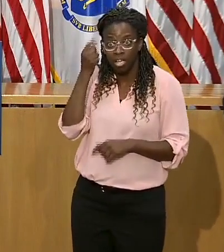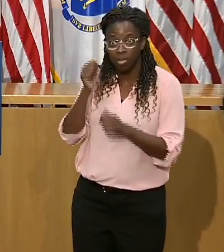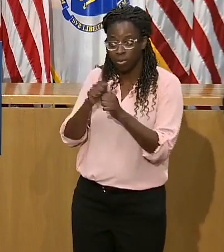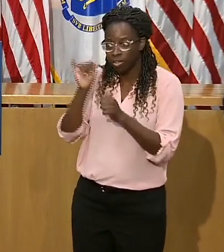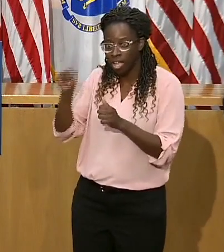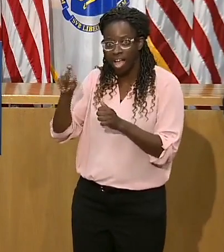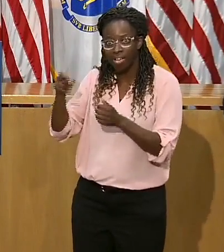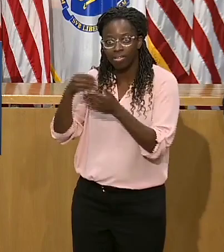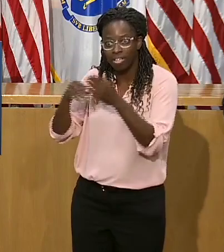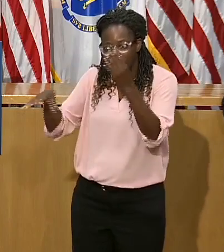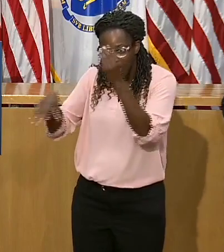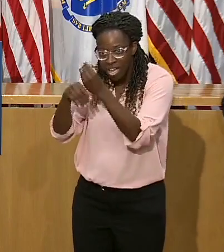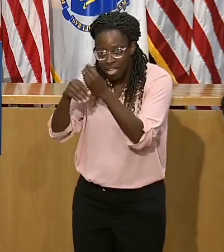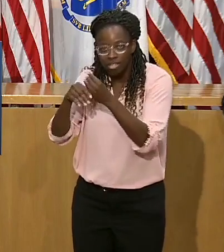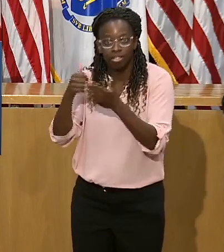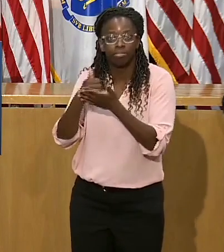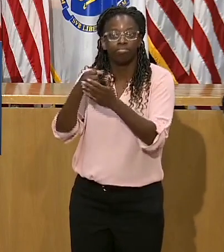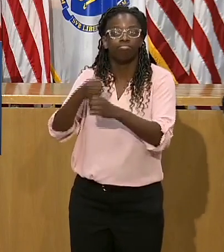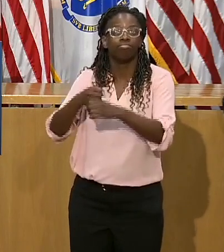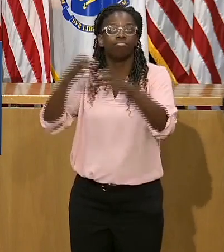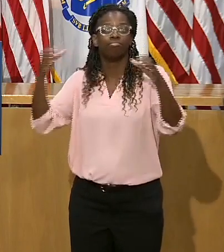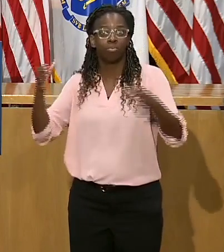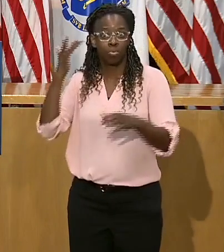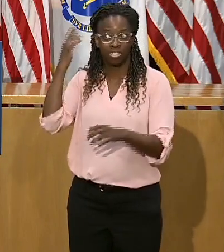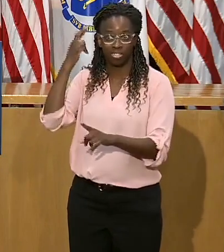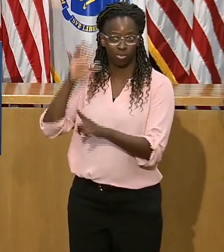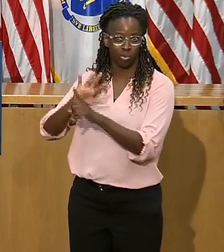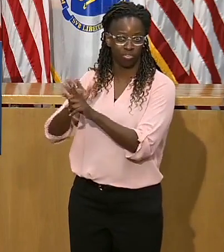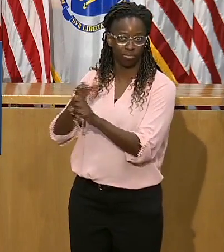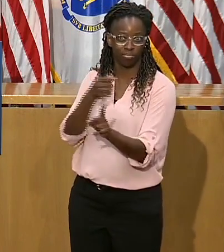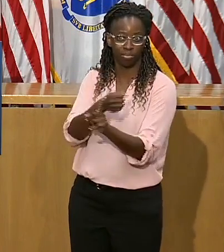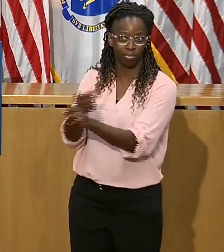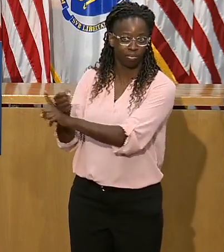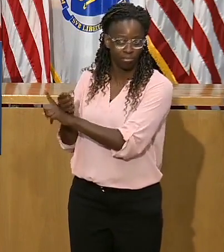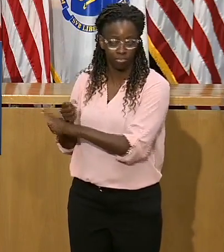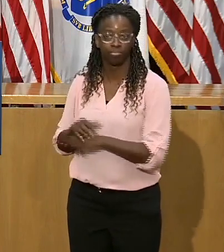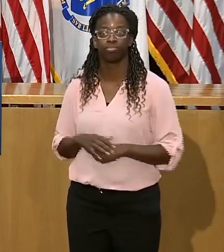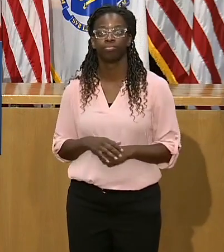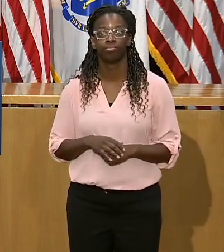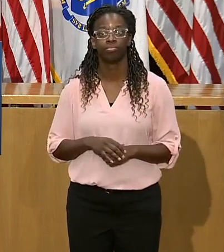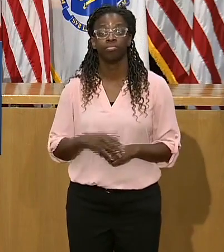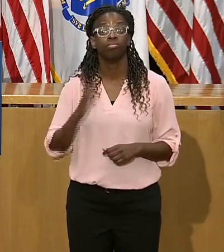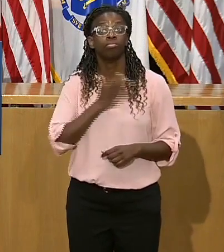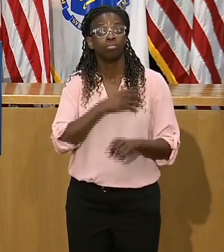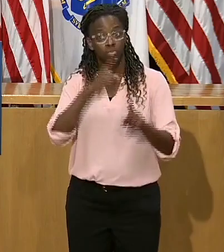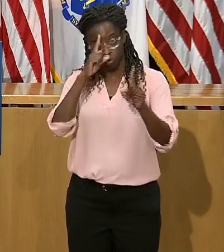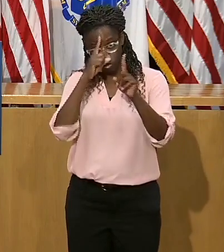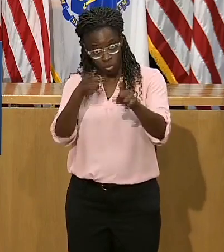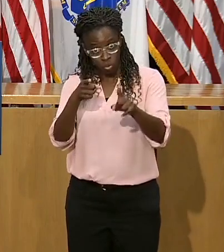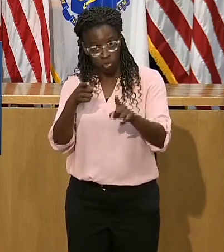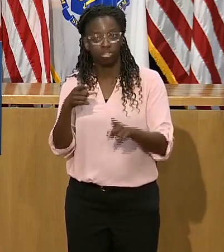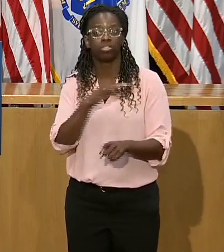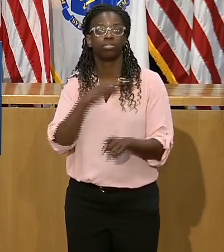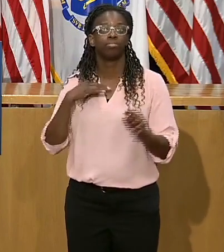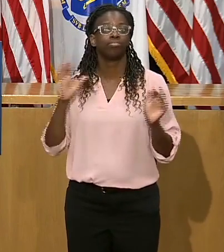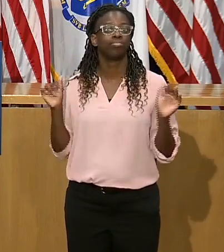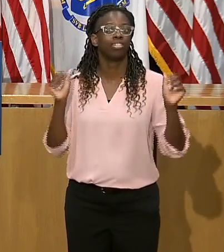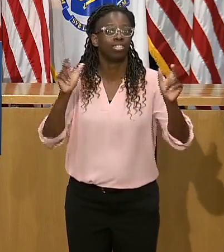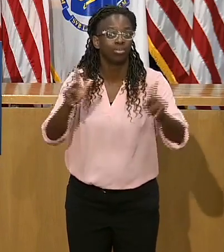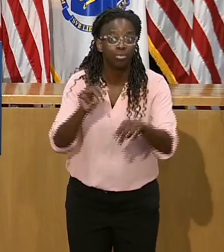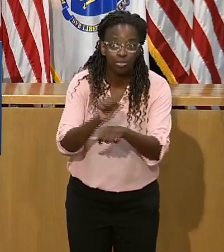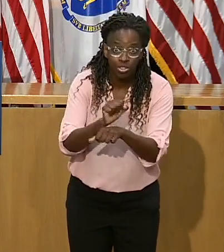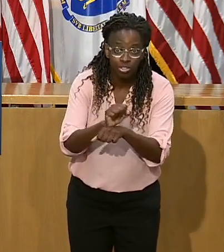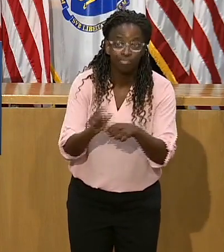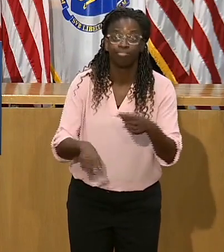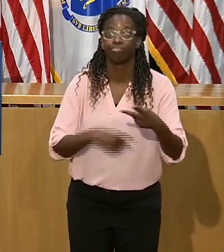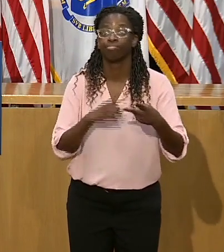recovery imperatives. And they are getting Massachusetts back to work, supporting small businesses,